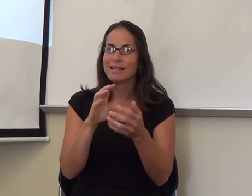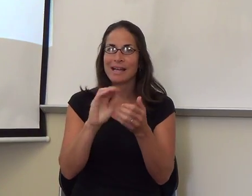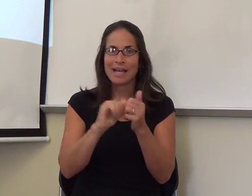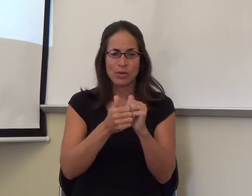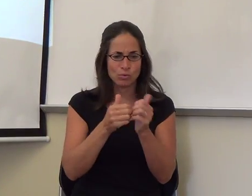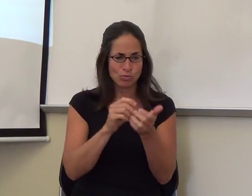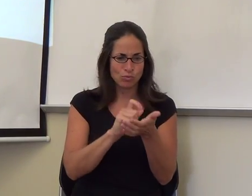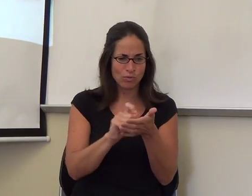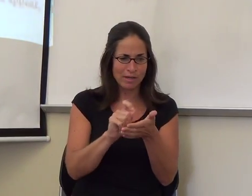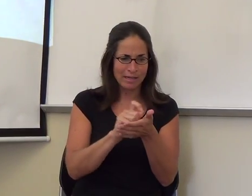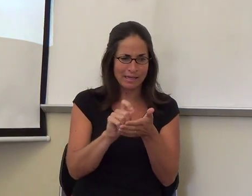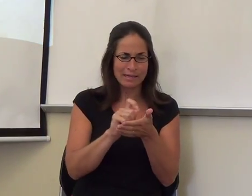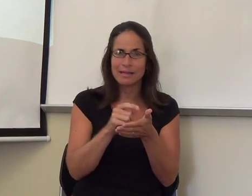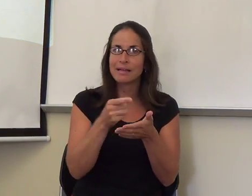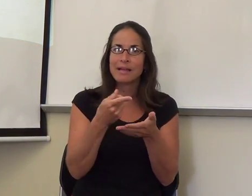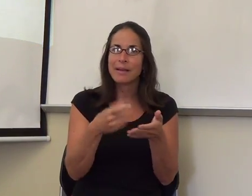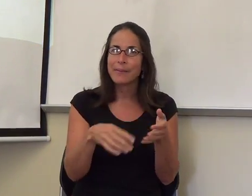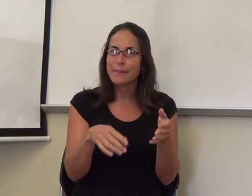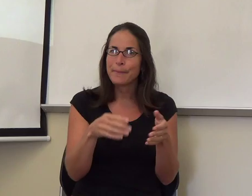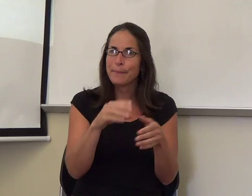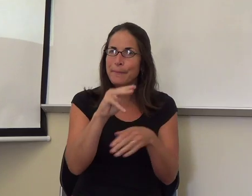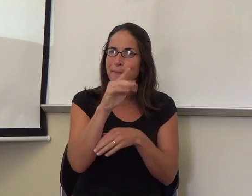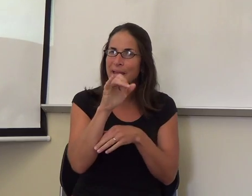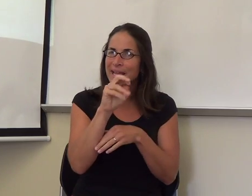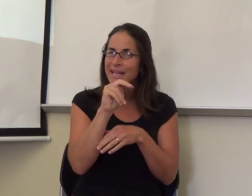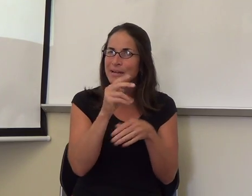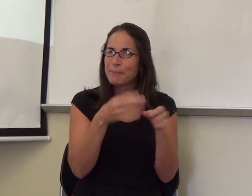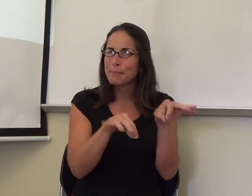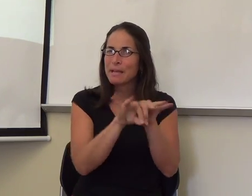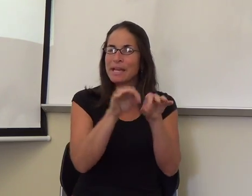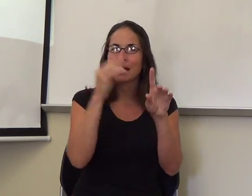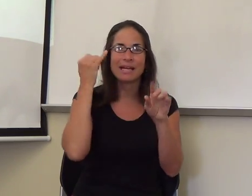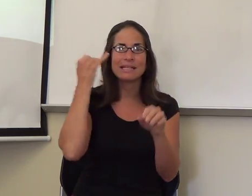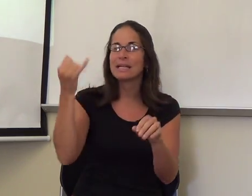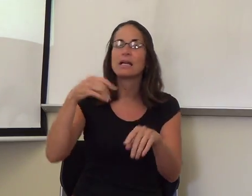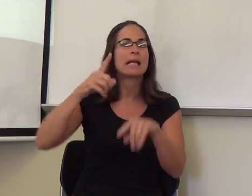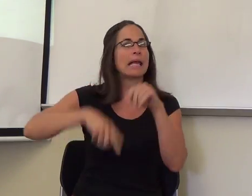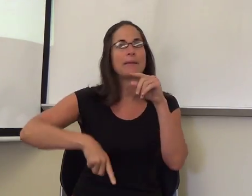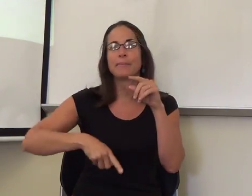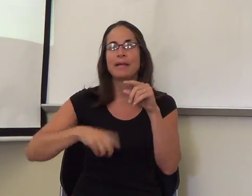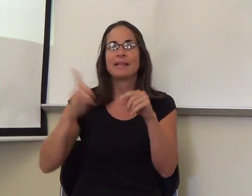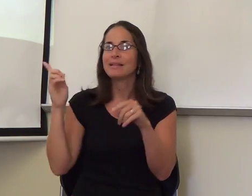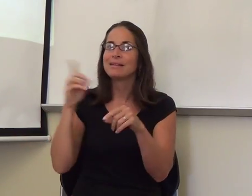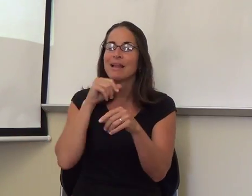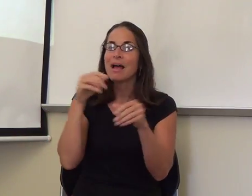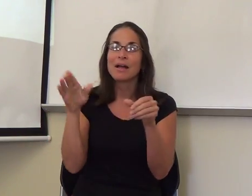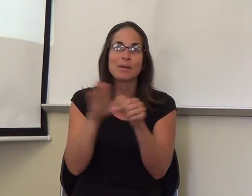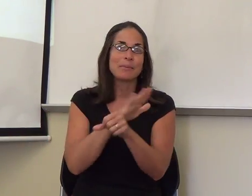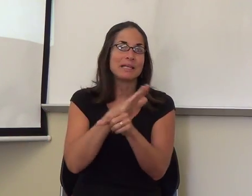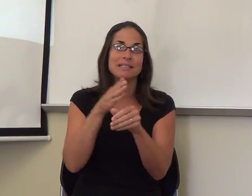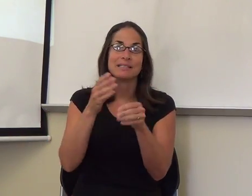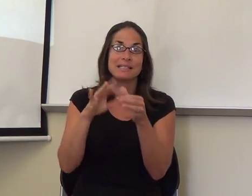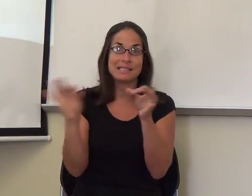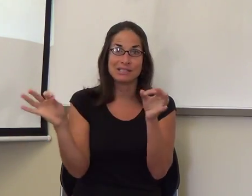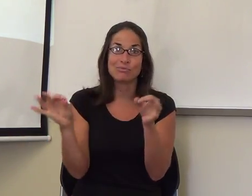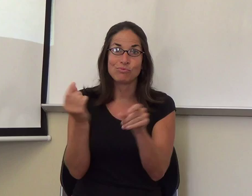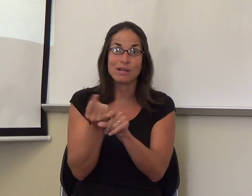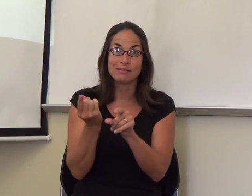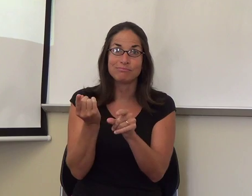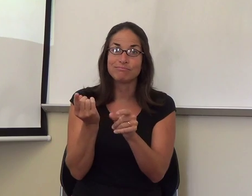the main idea. So this can't be the main idea because it's not a complete sentence. So how do you